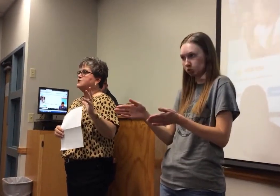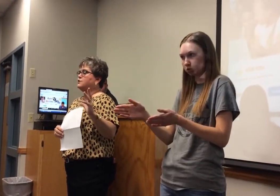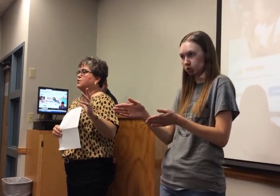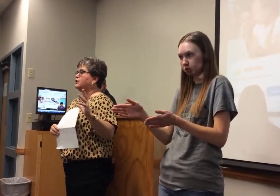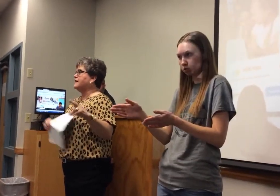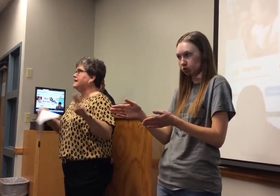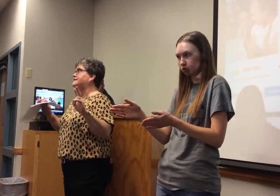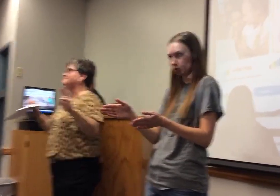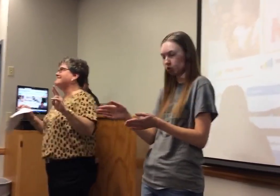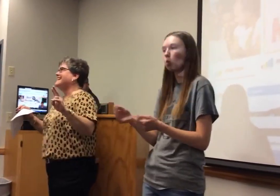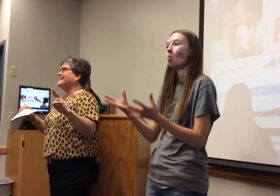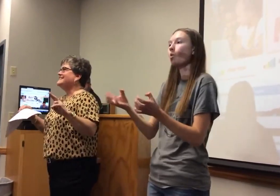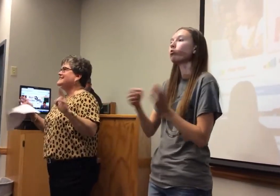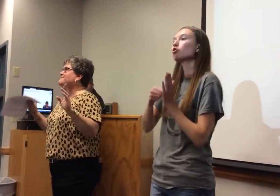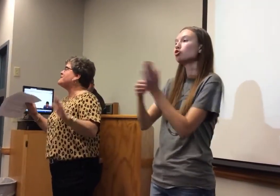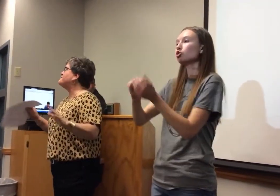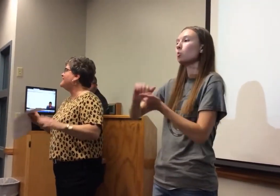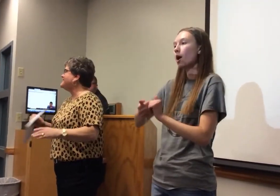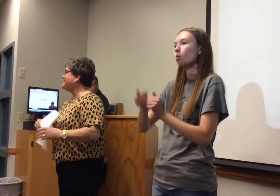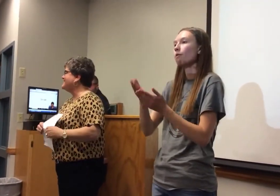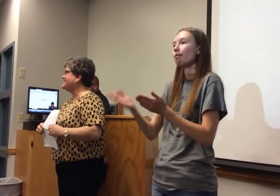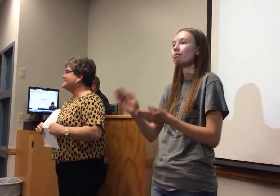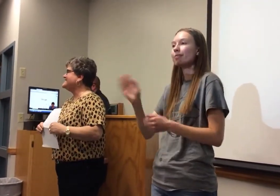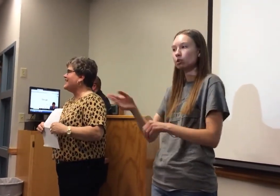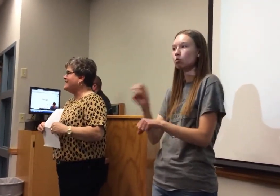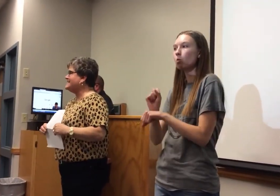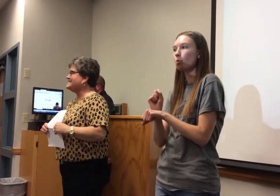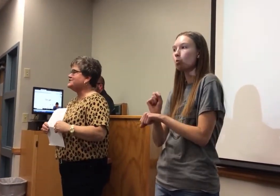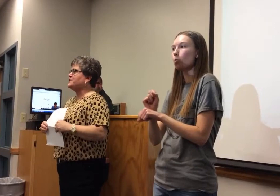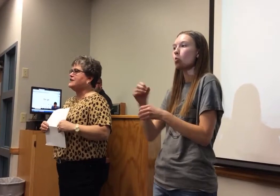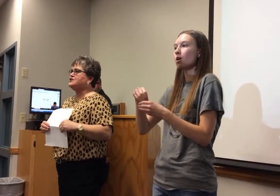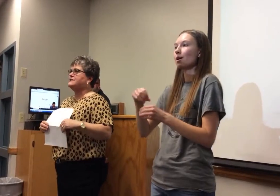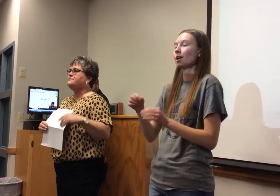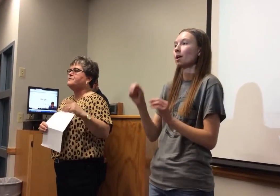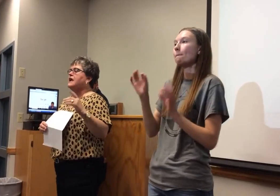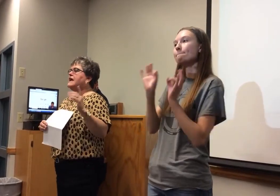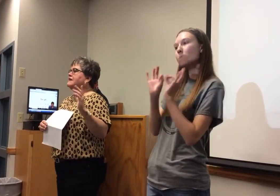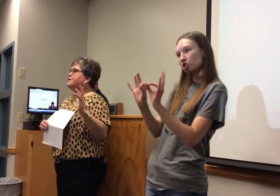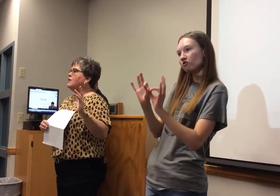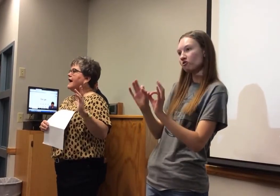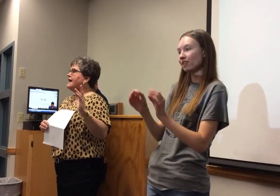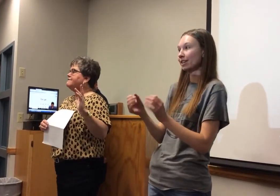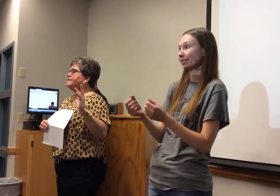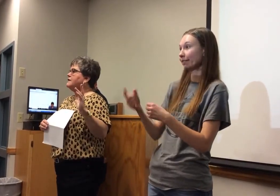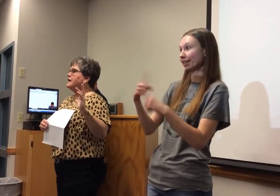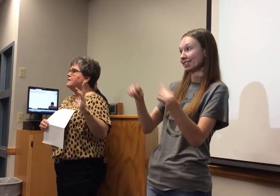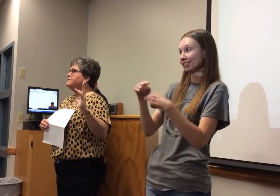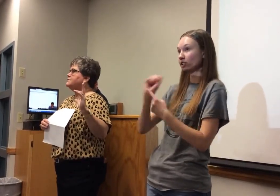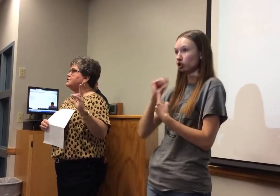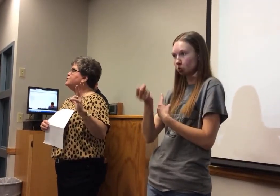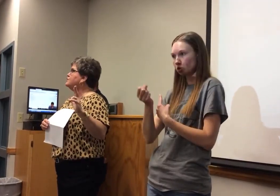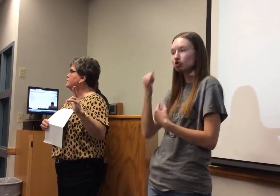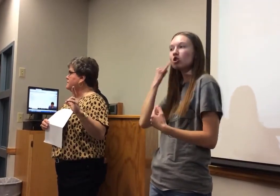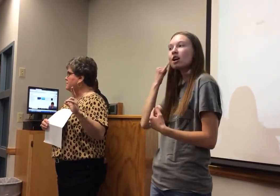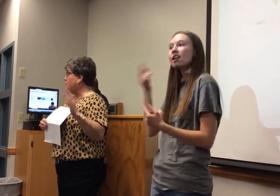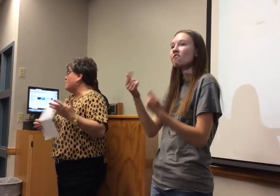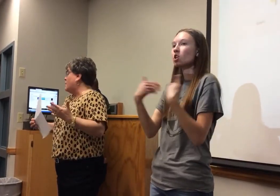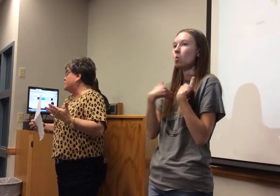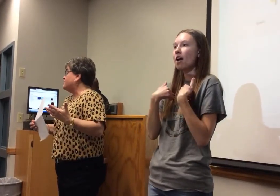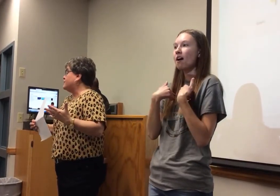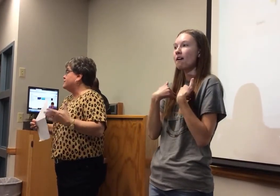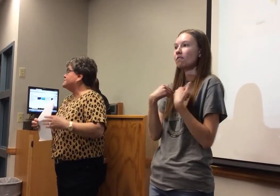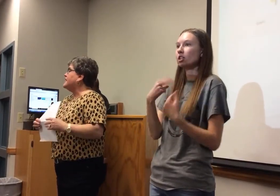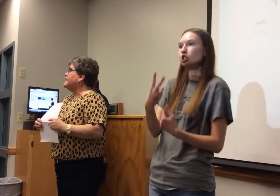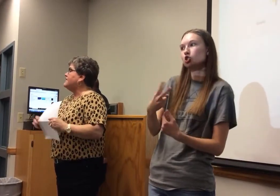how things would work in a perfect signing situation, if you have 2 or